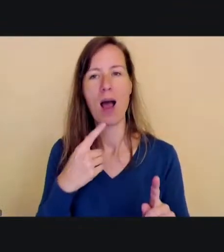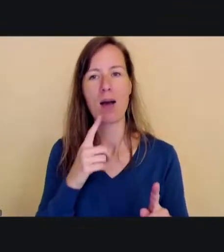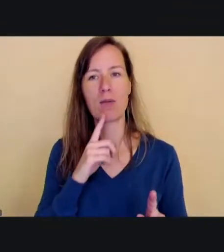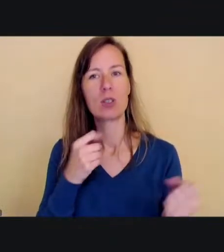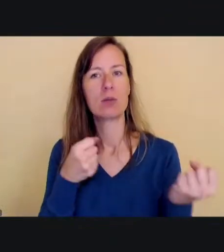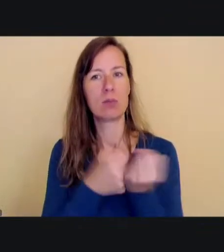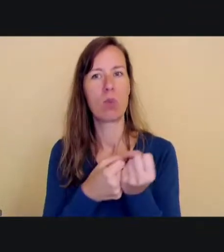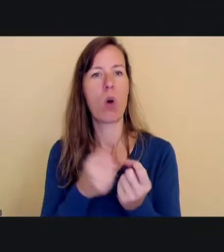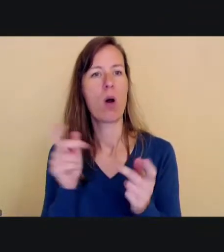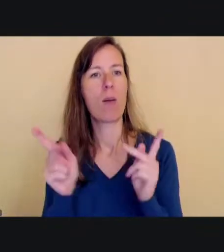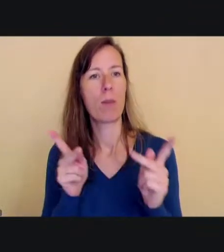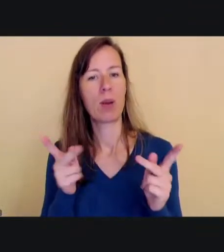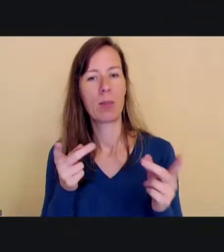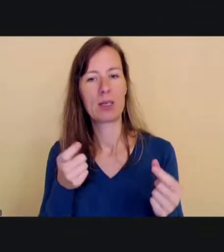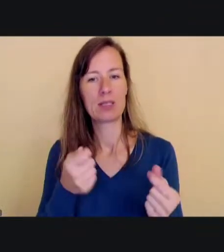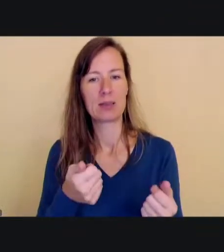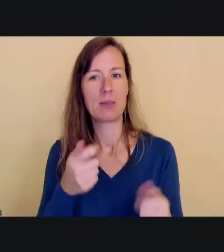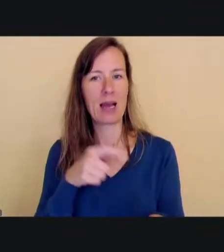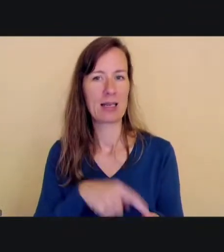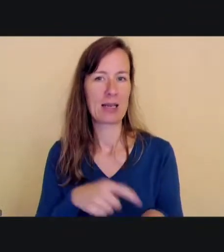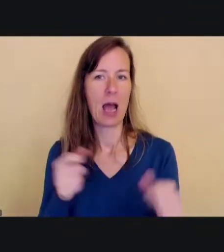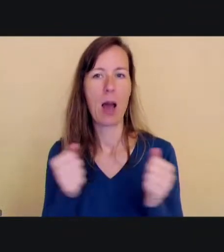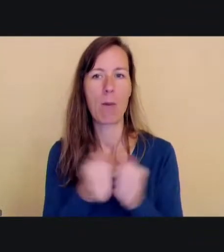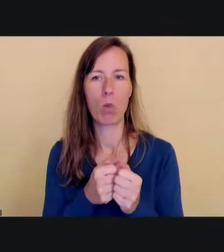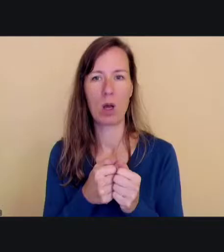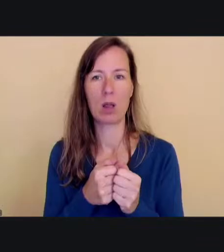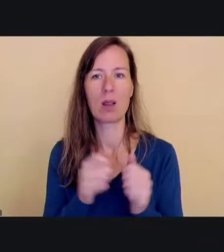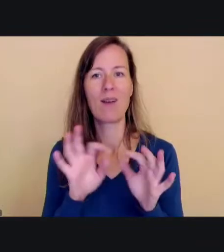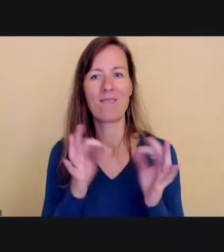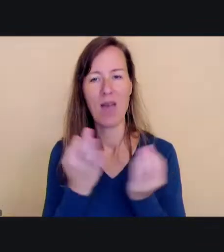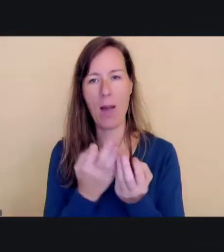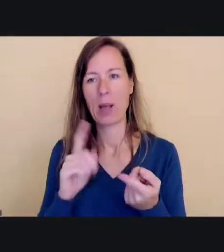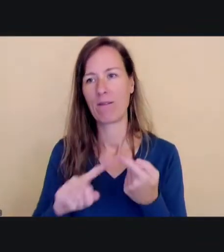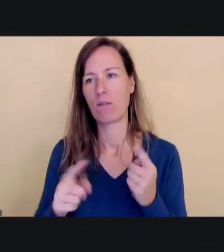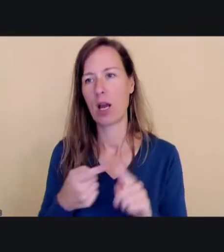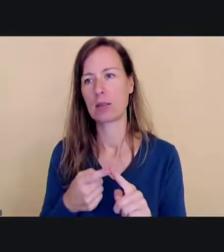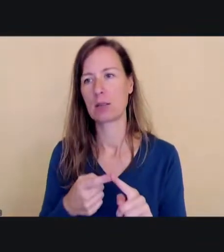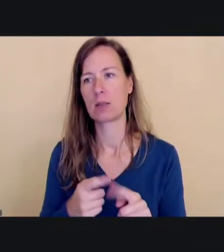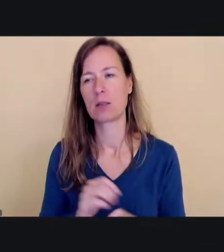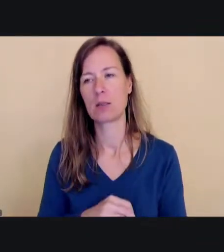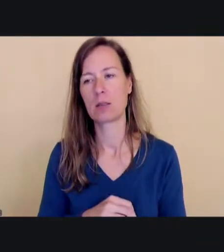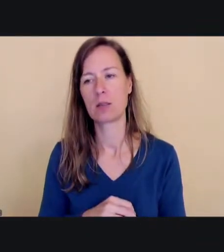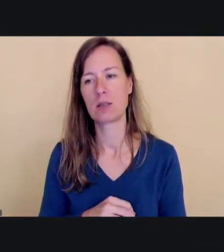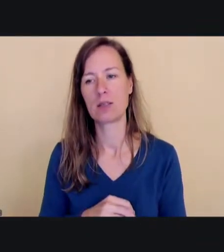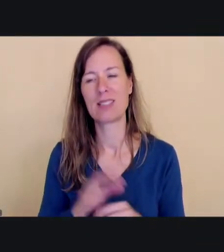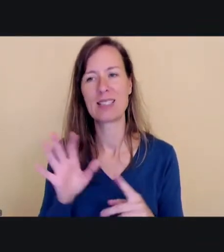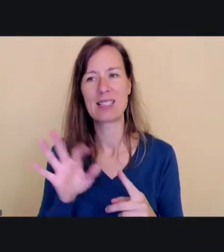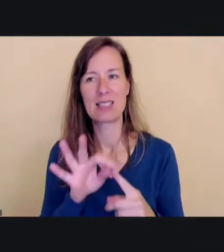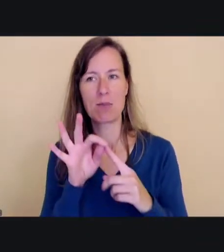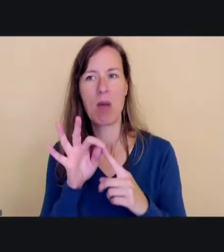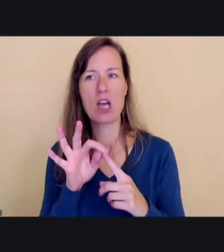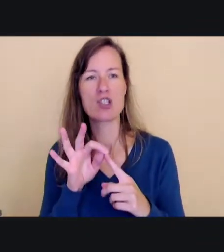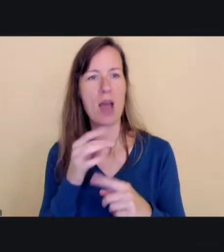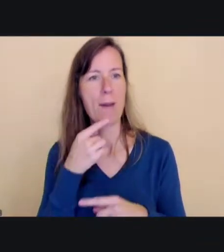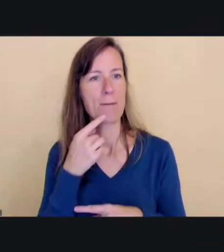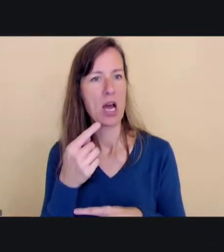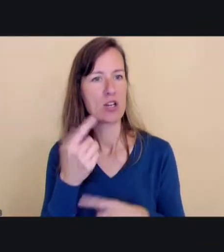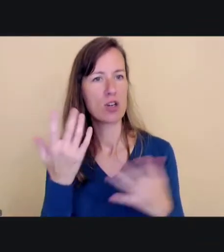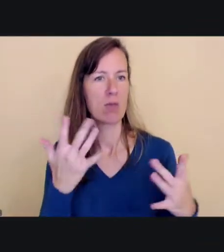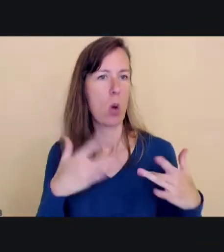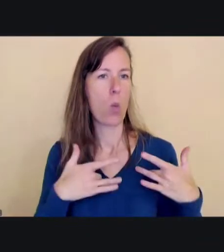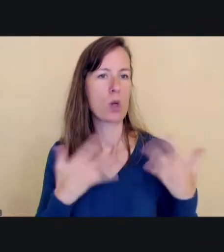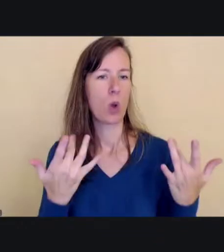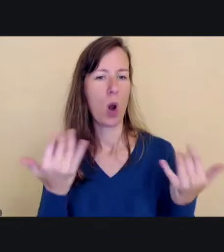time with their family and friends, especially, like I mentioned, with what's going on in today's time.